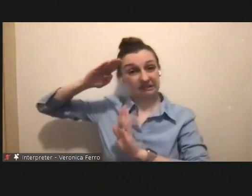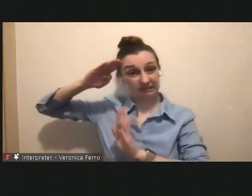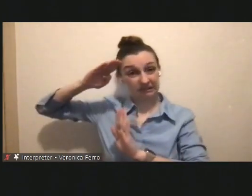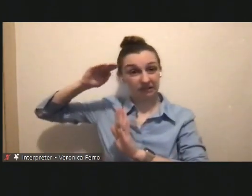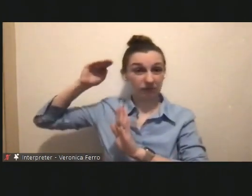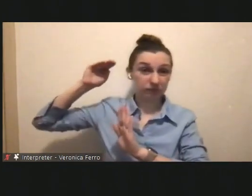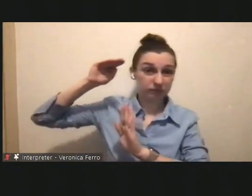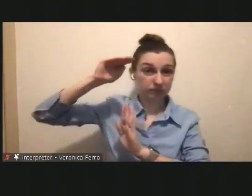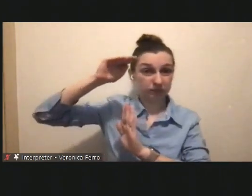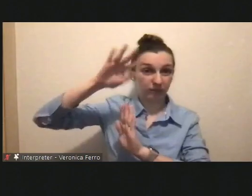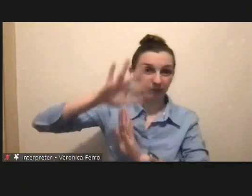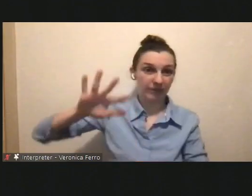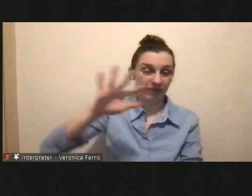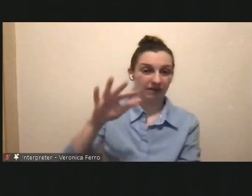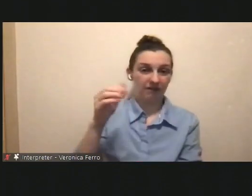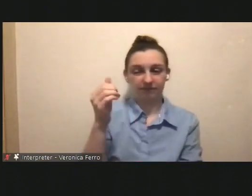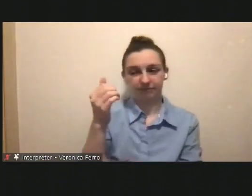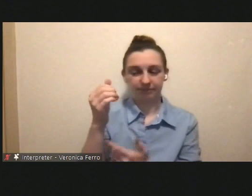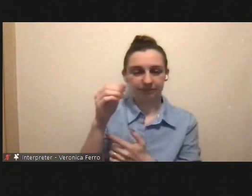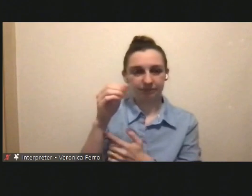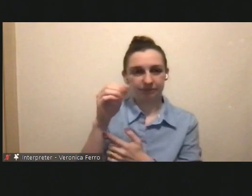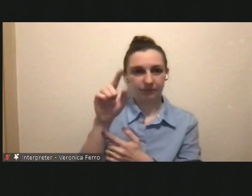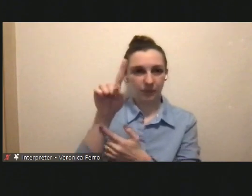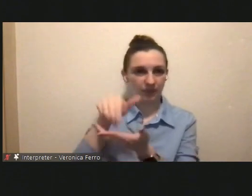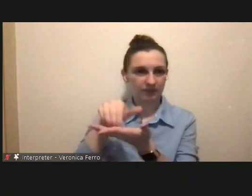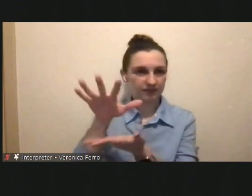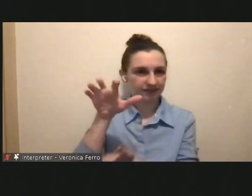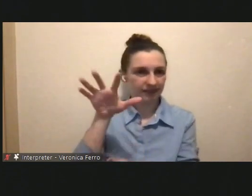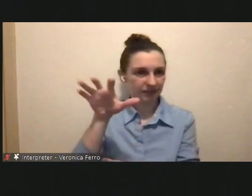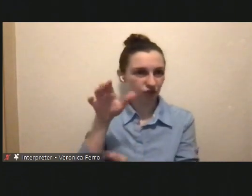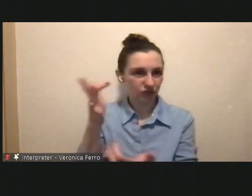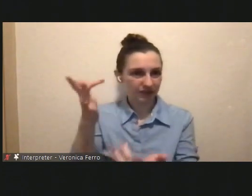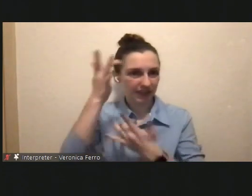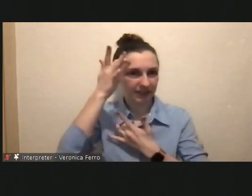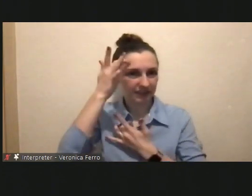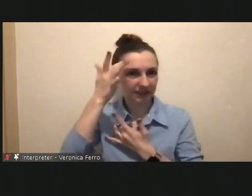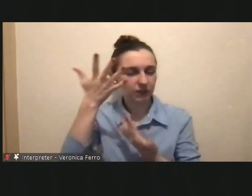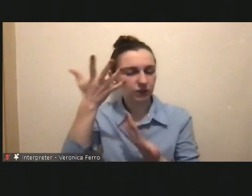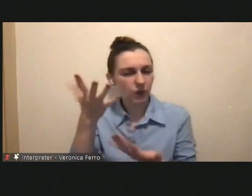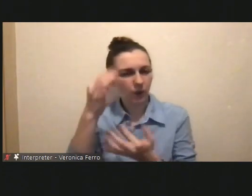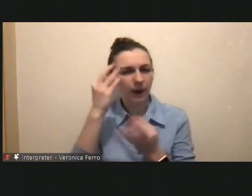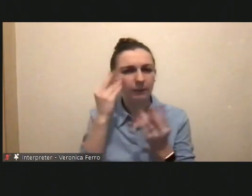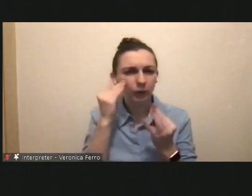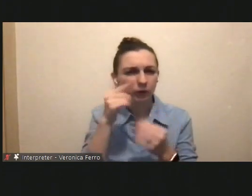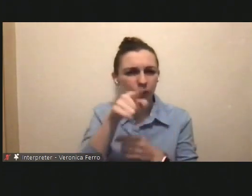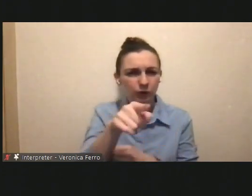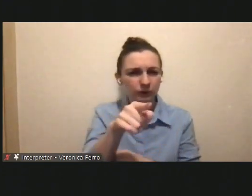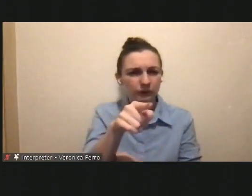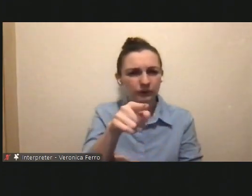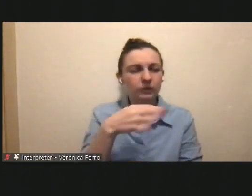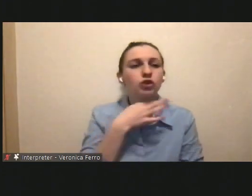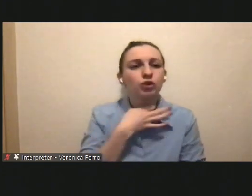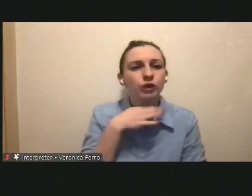plateau of about 1,500 cases. So I'm wondering what you think of these two trends.